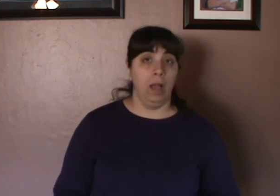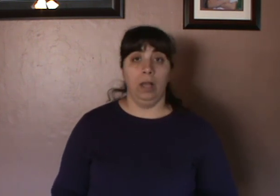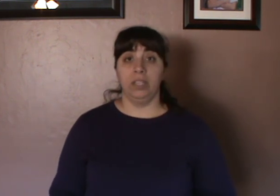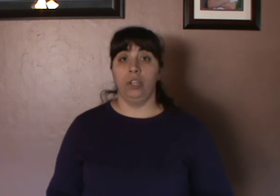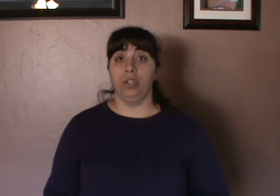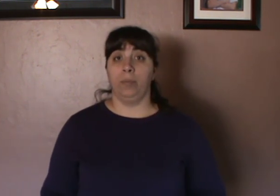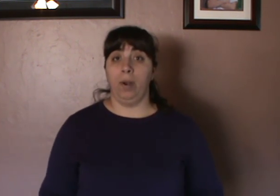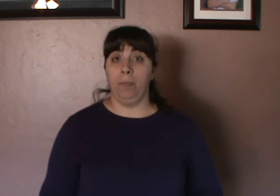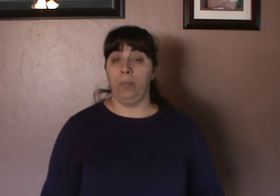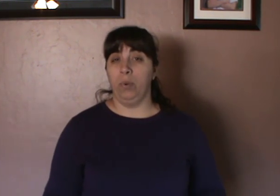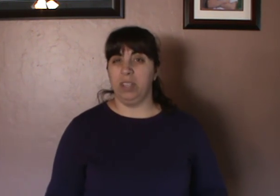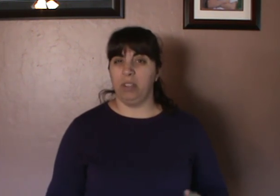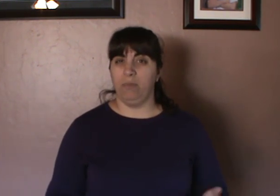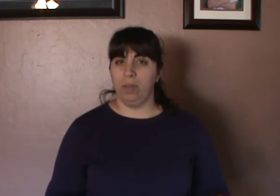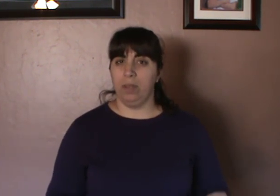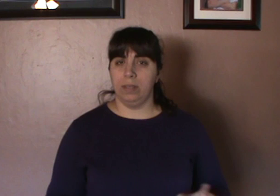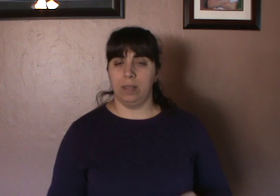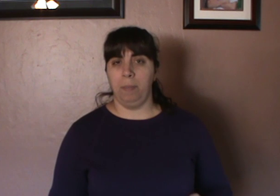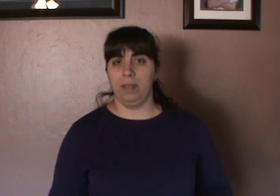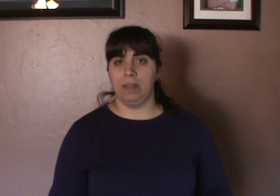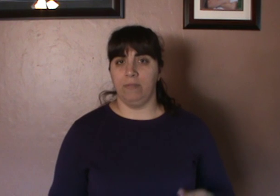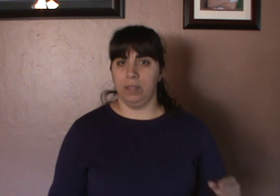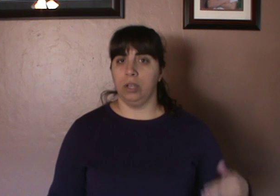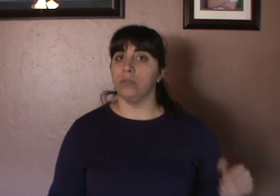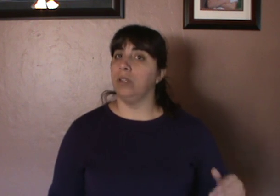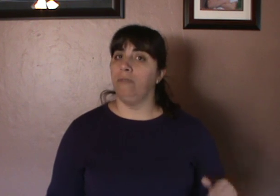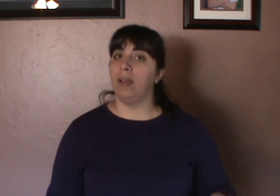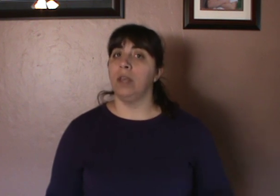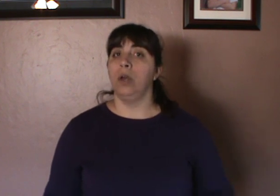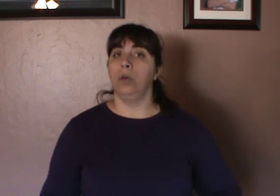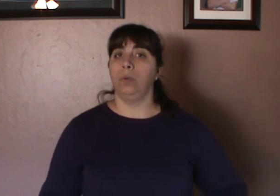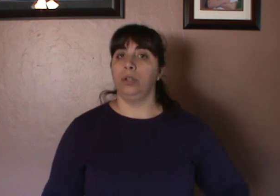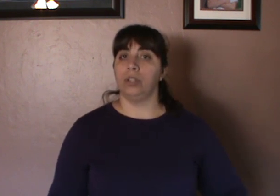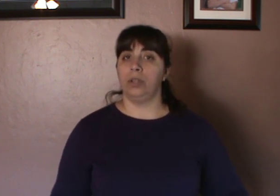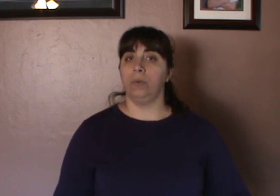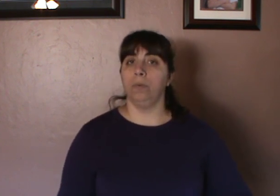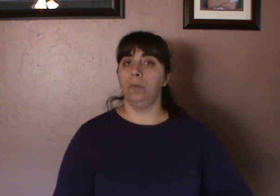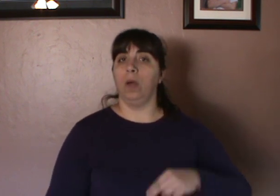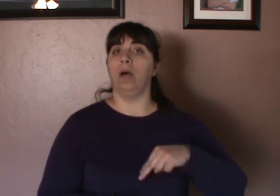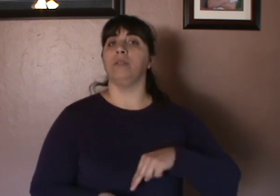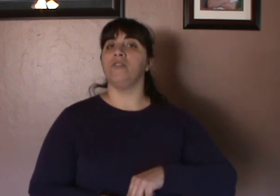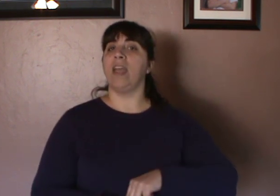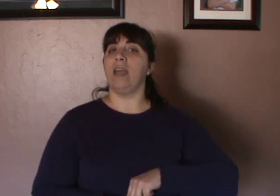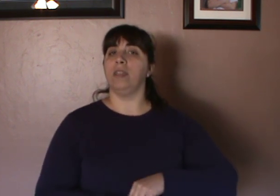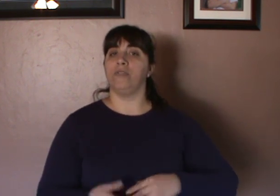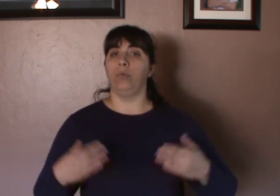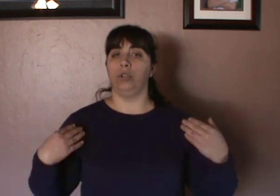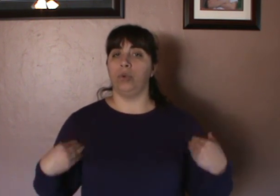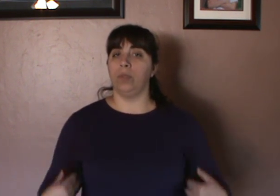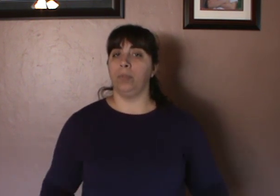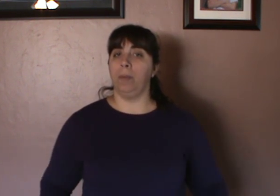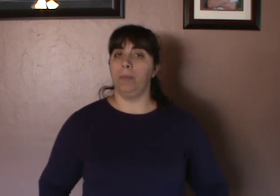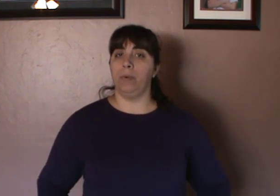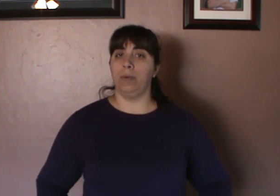I'll teach you the proper poise. So for this, some of the stuff, since it goes a little fast, we'll just, we'll have to stand. So we'll show her the proper poise.